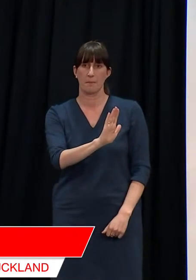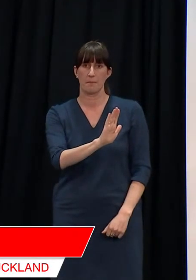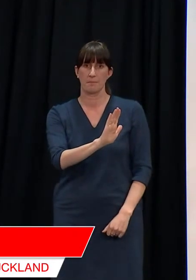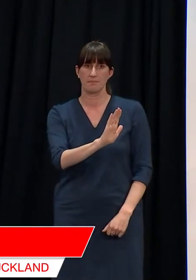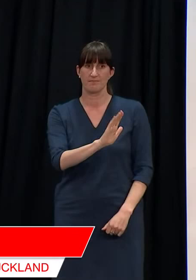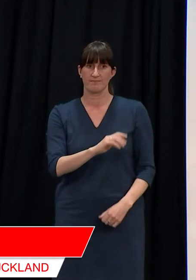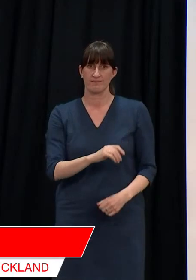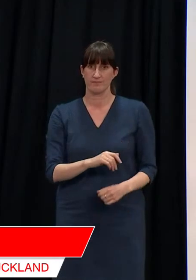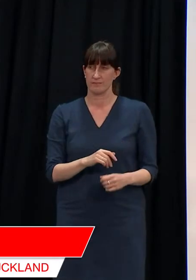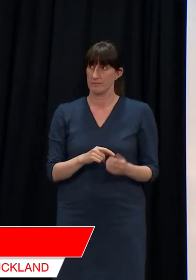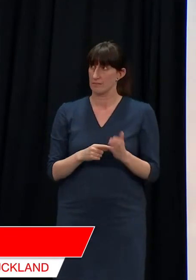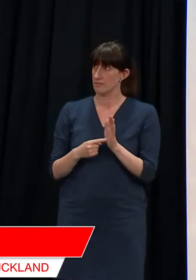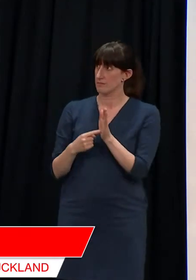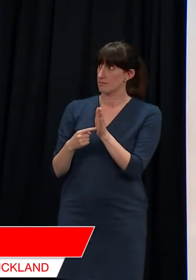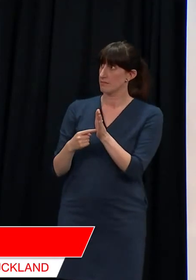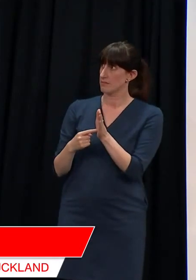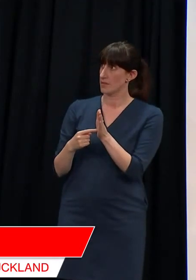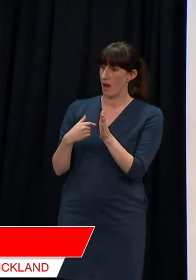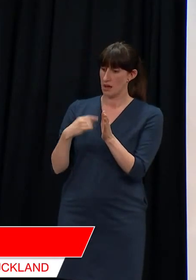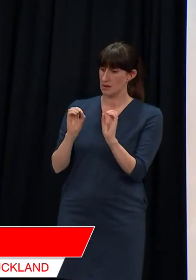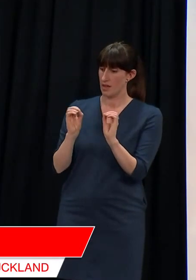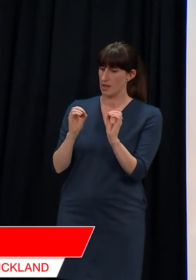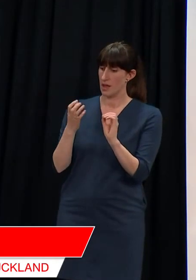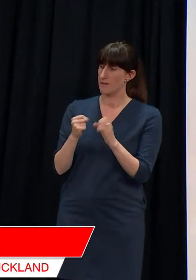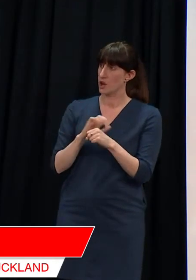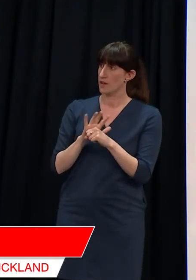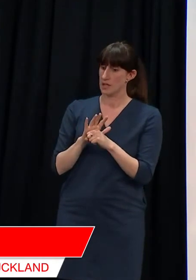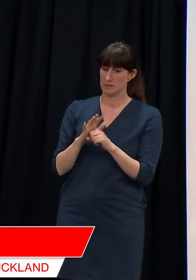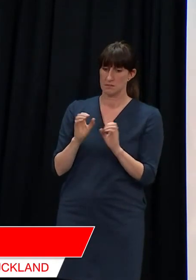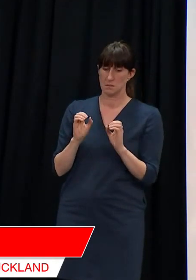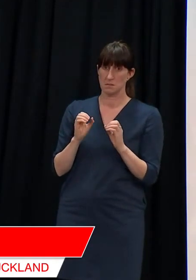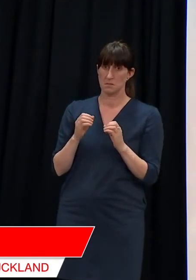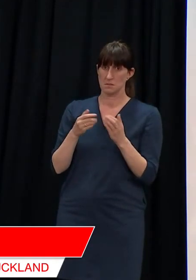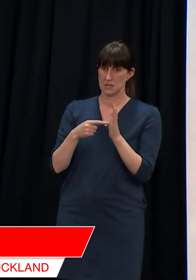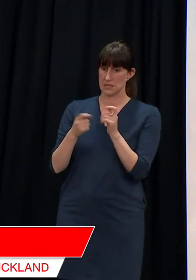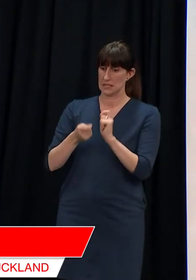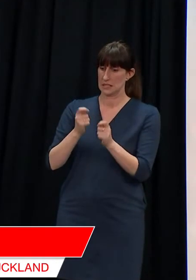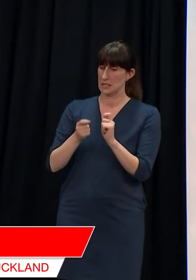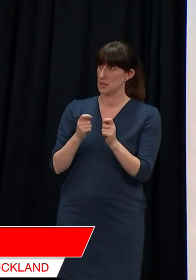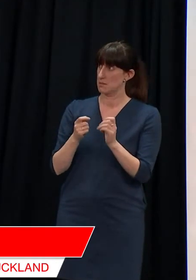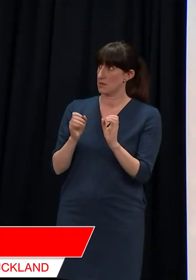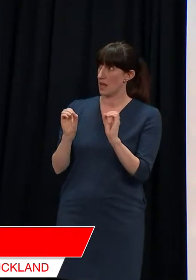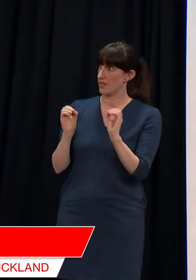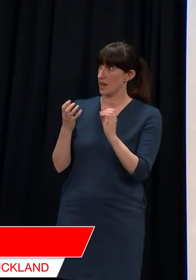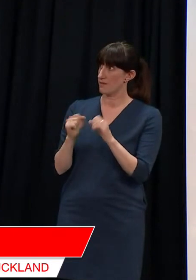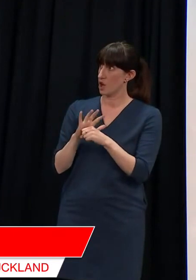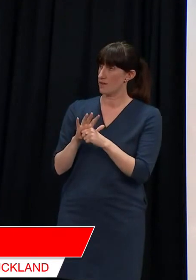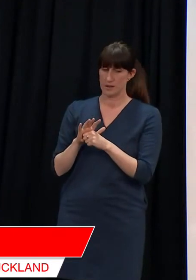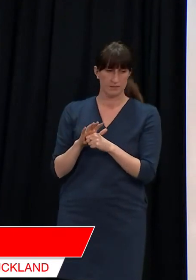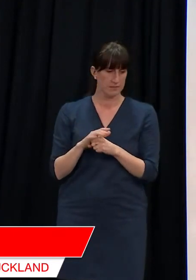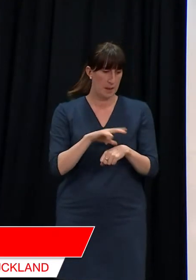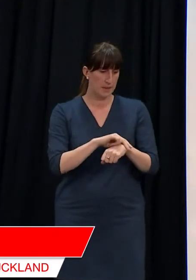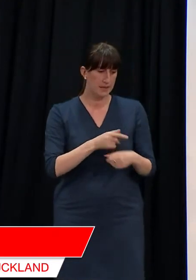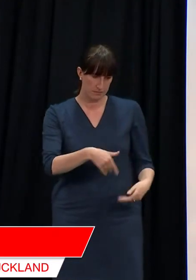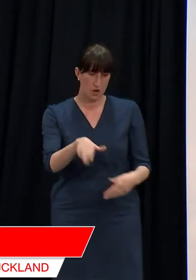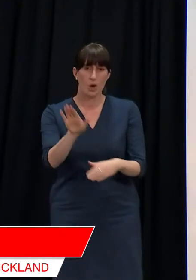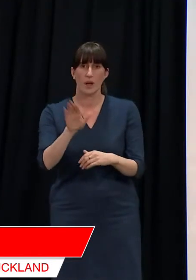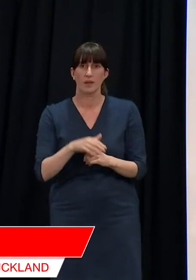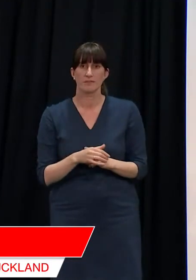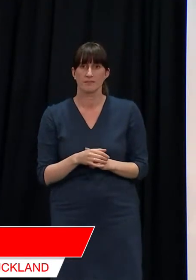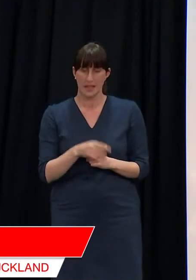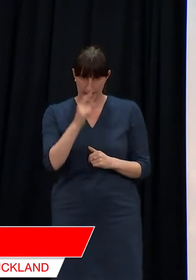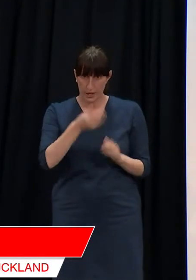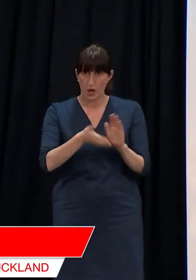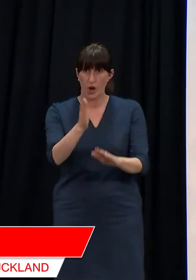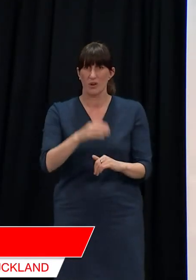them evidence that they'd produced a negative test and was on their merry way. Is that good enough? Difficult to comment on a case